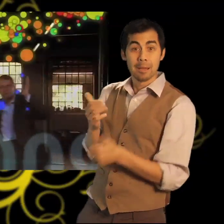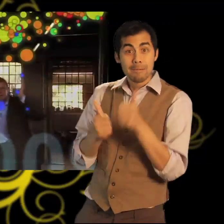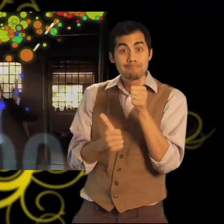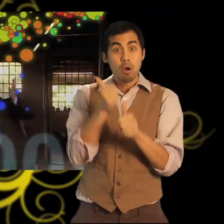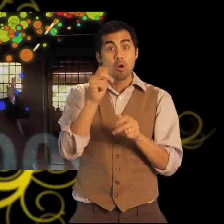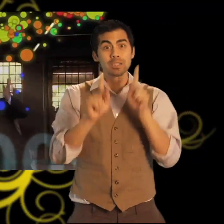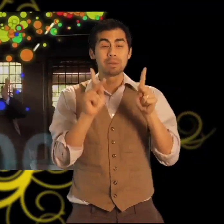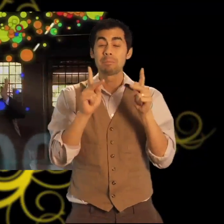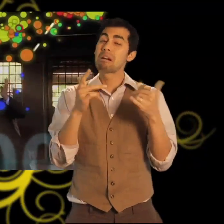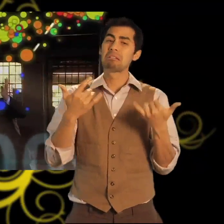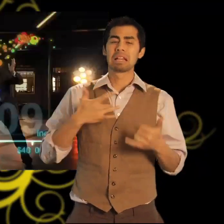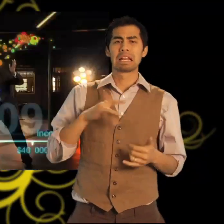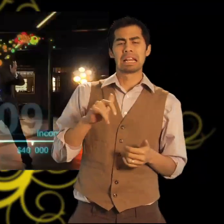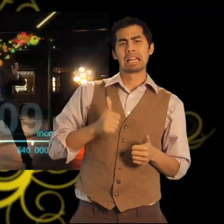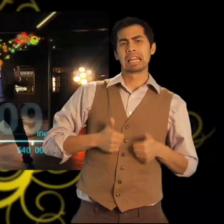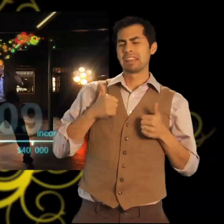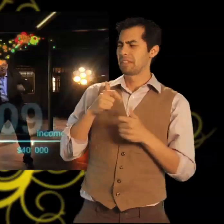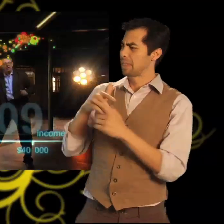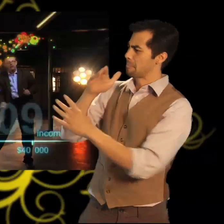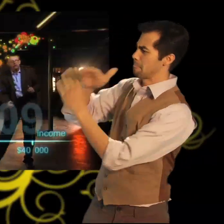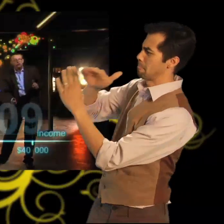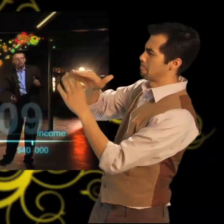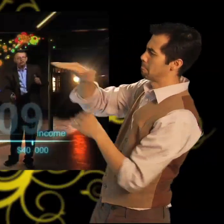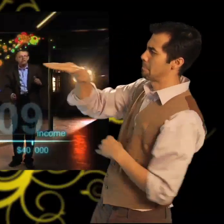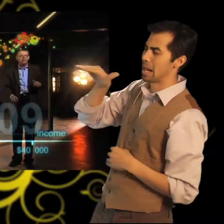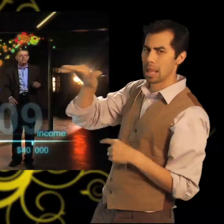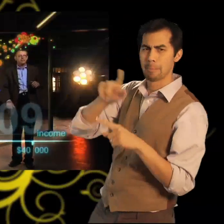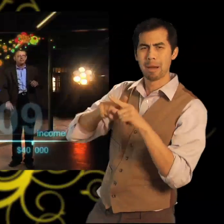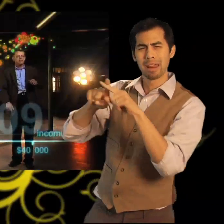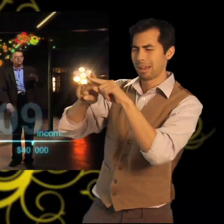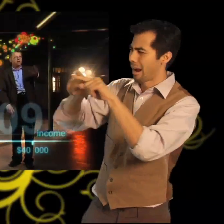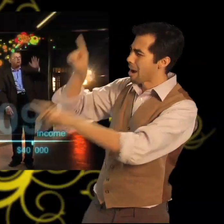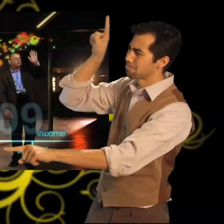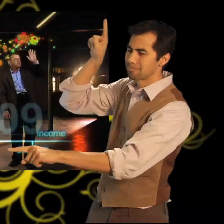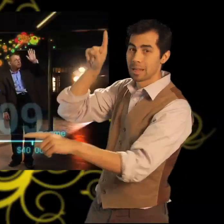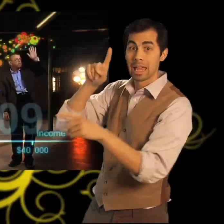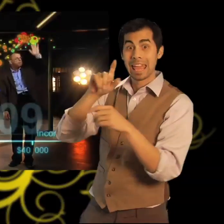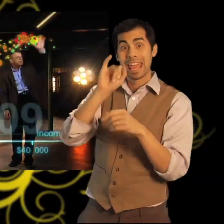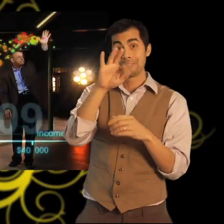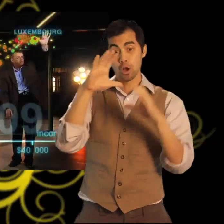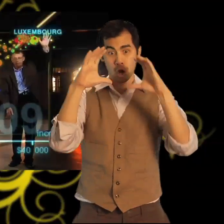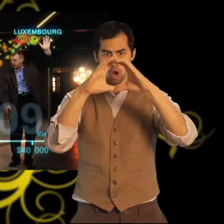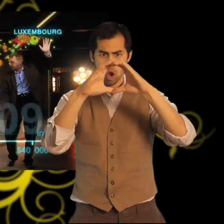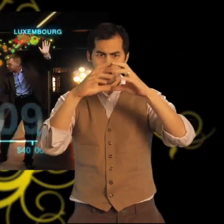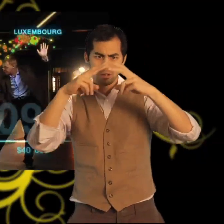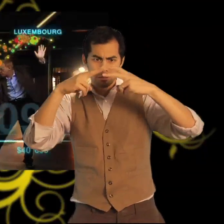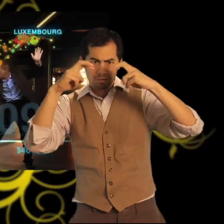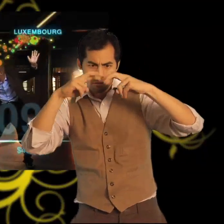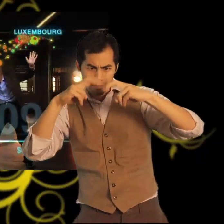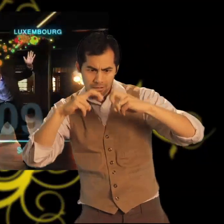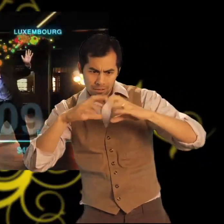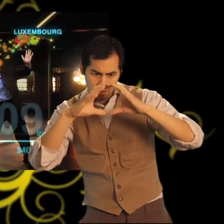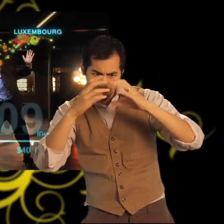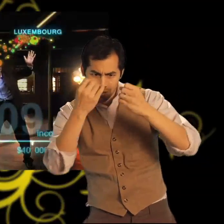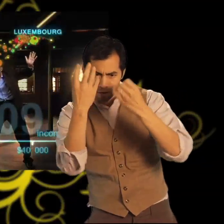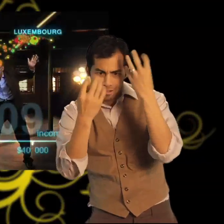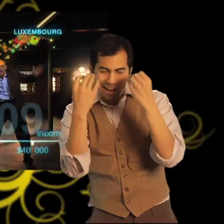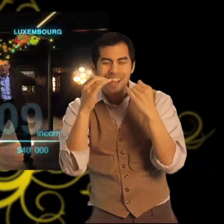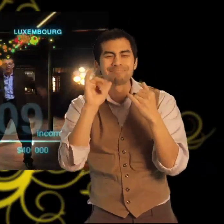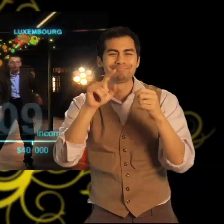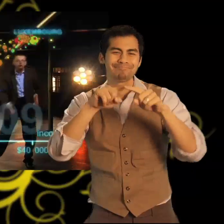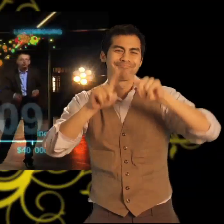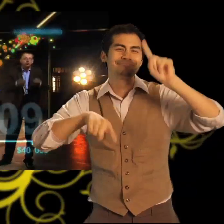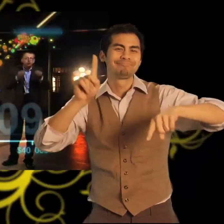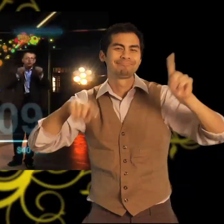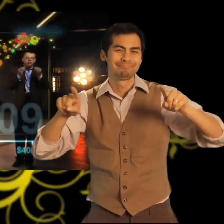Most people today live in the middle, but there are huge differences at the same time between the best of countries and the worst of countries.